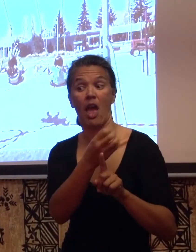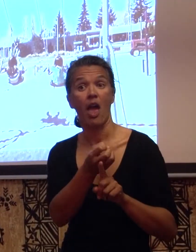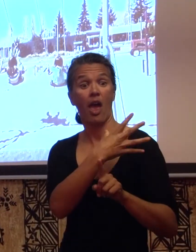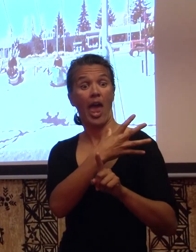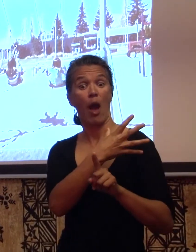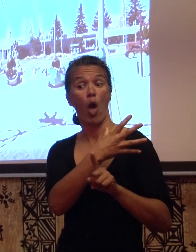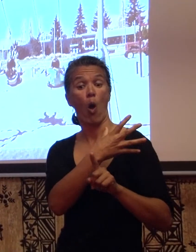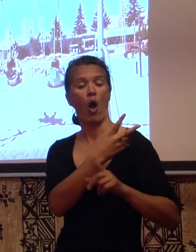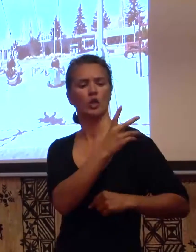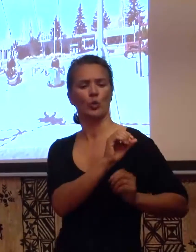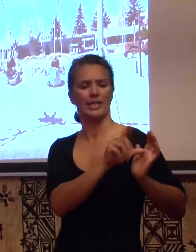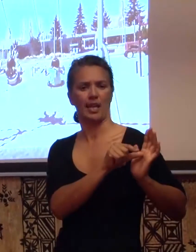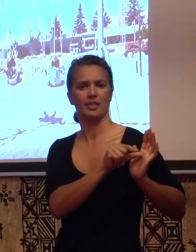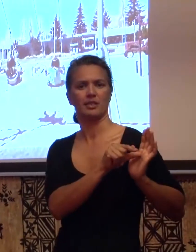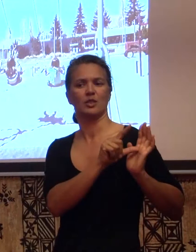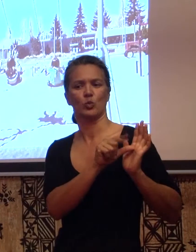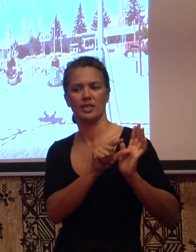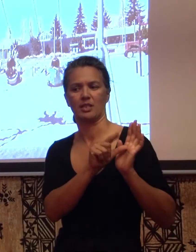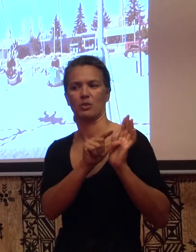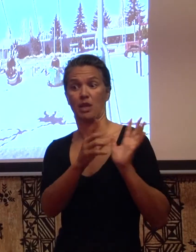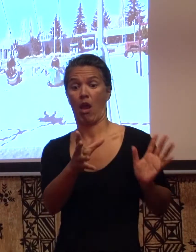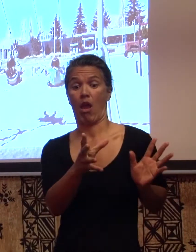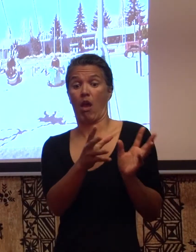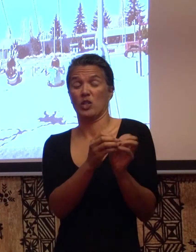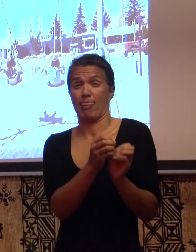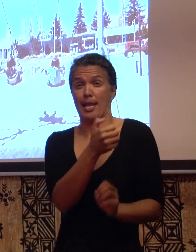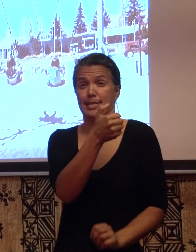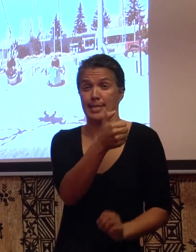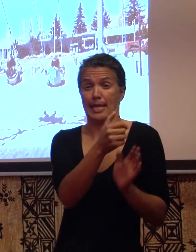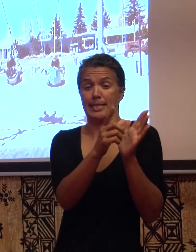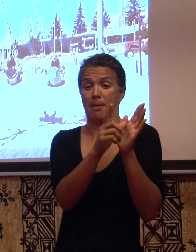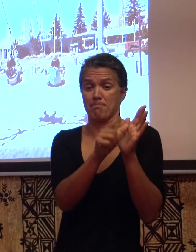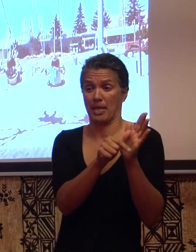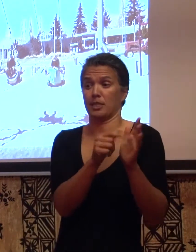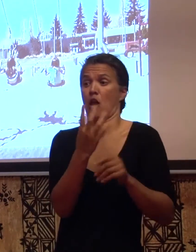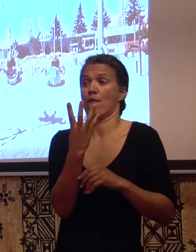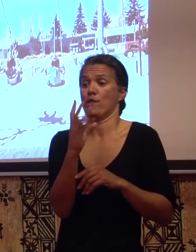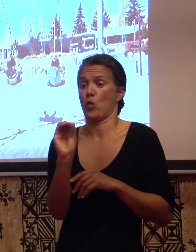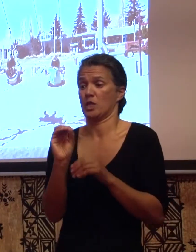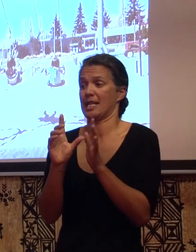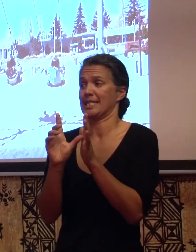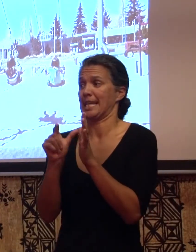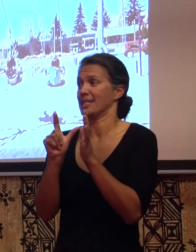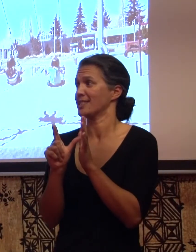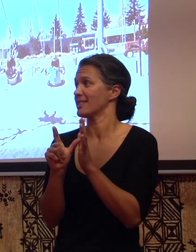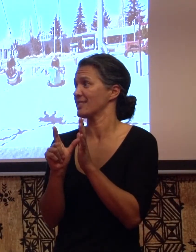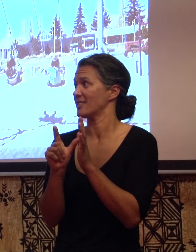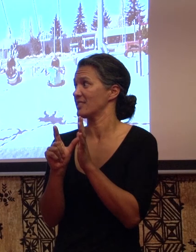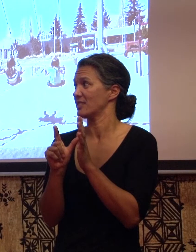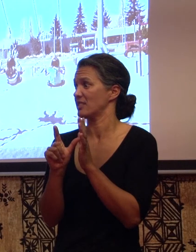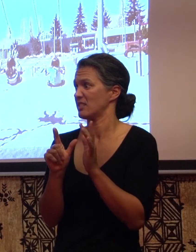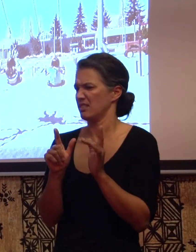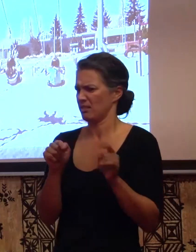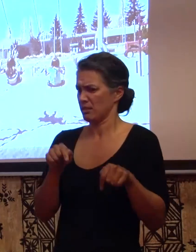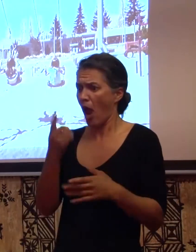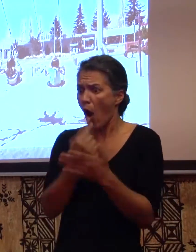to each slide. So each presentation takes exactly 6 minutes and 40 seconds. And it's a format that's used around the